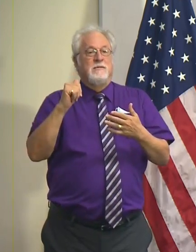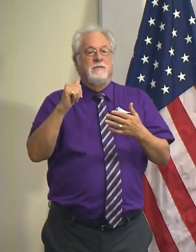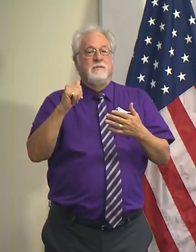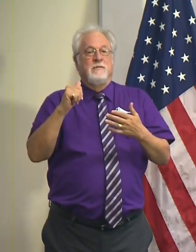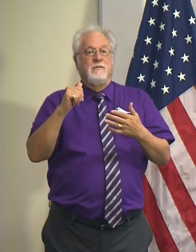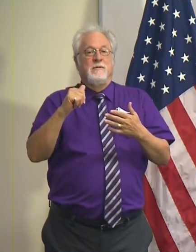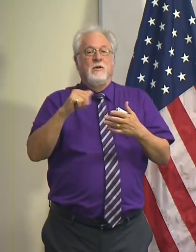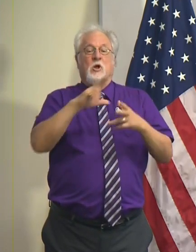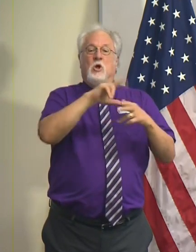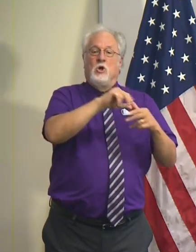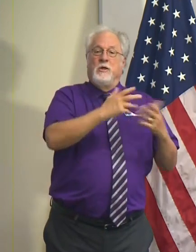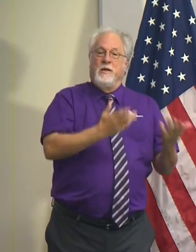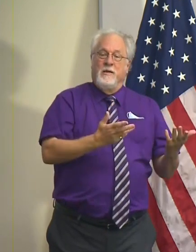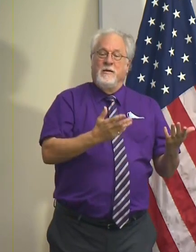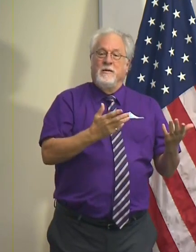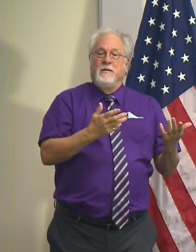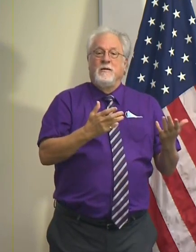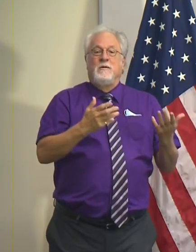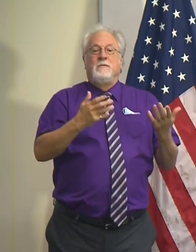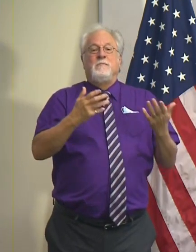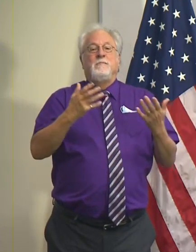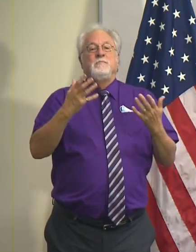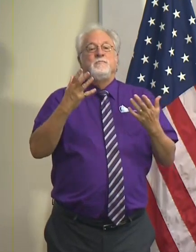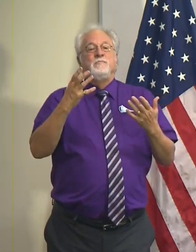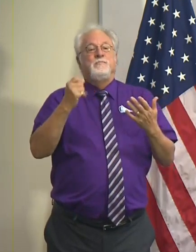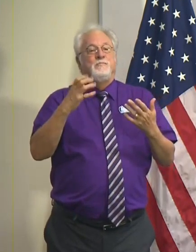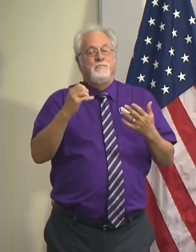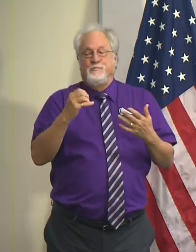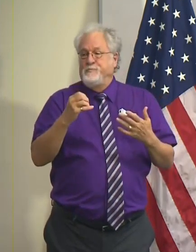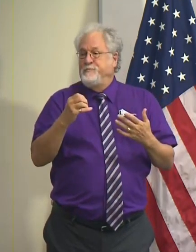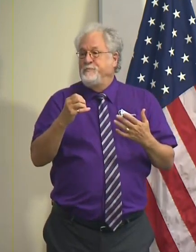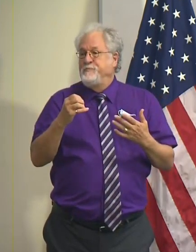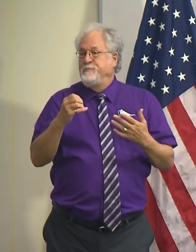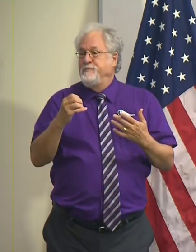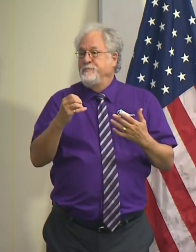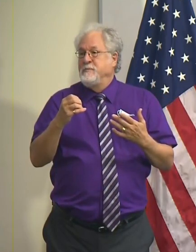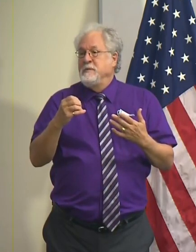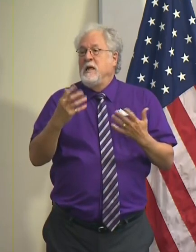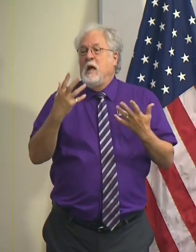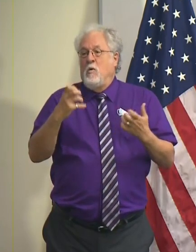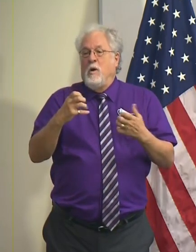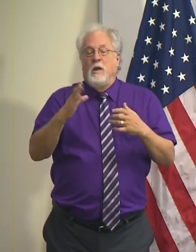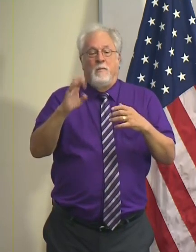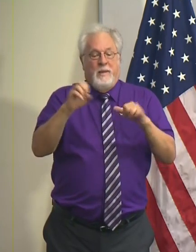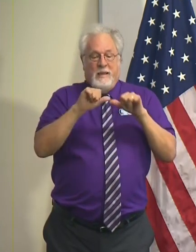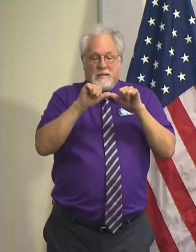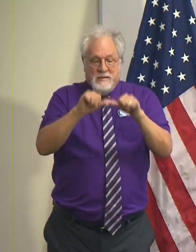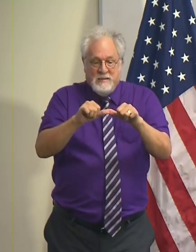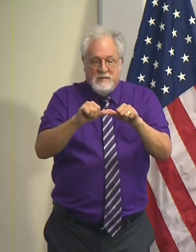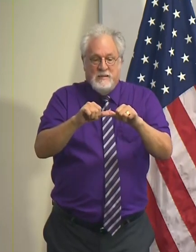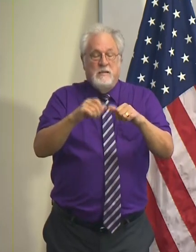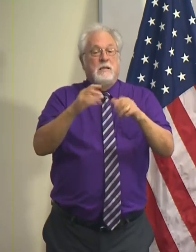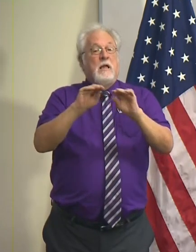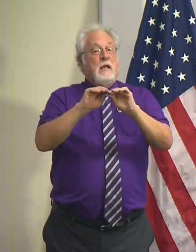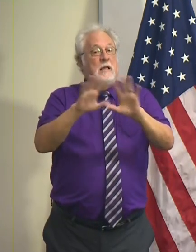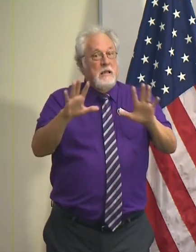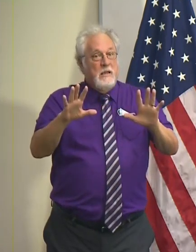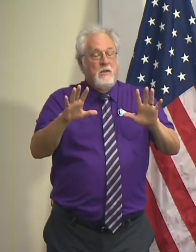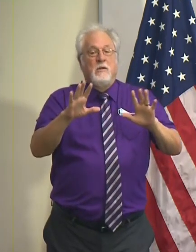of the hurricane. And you know, I want to be consistent. I want to be